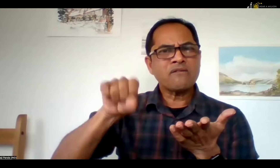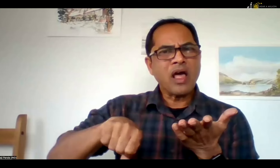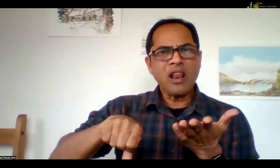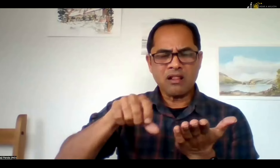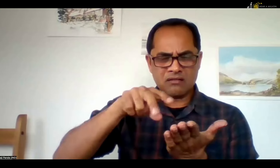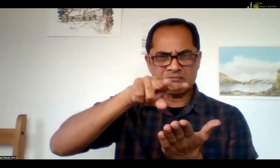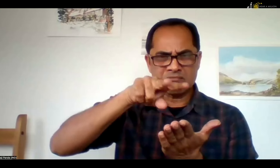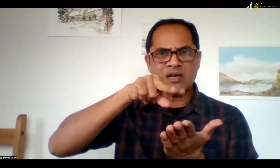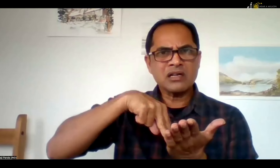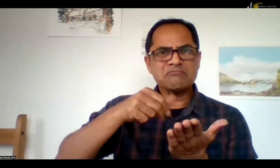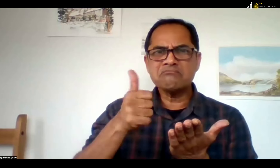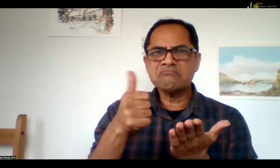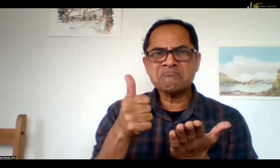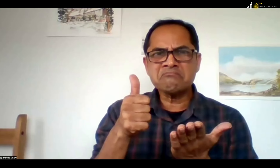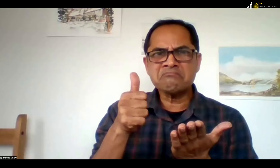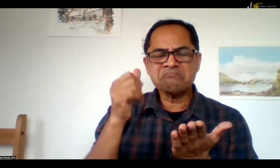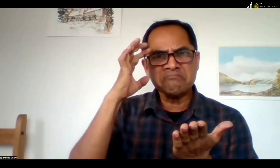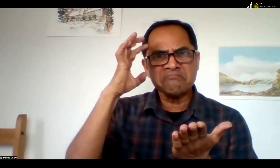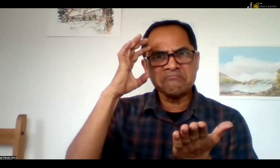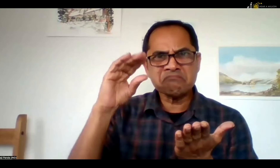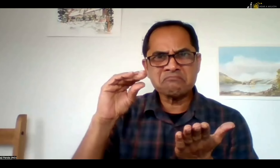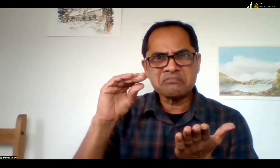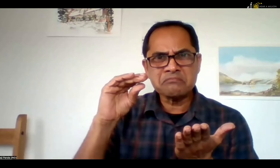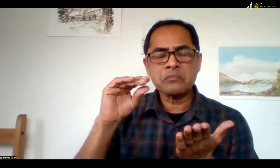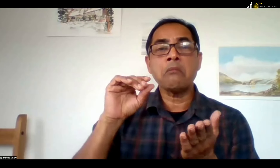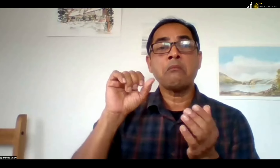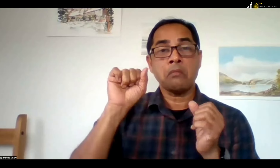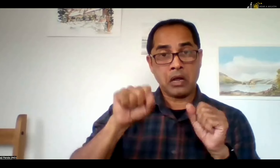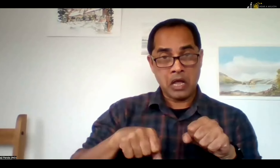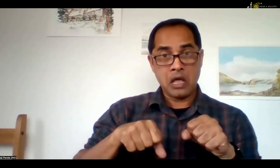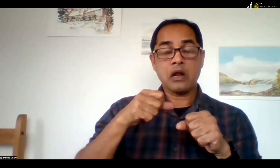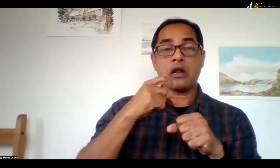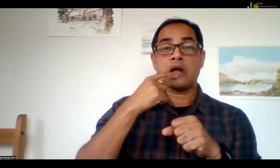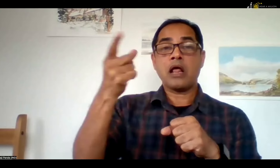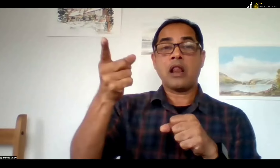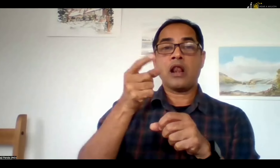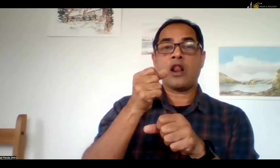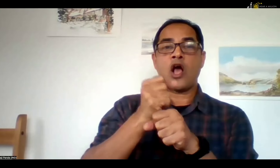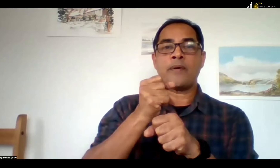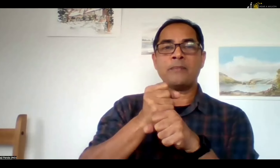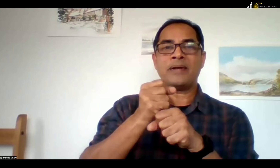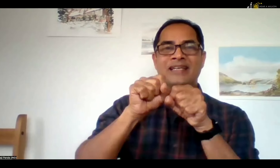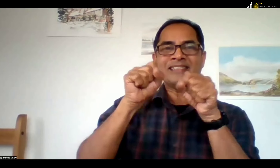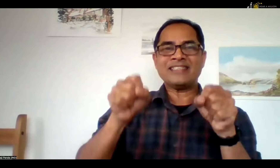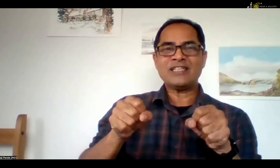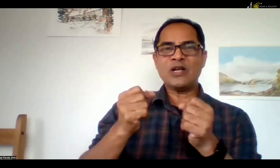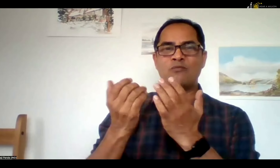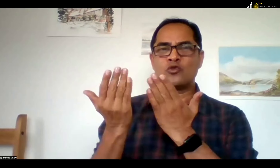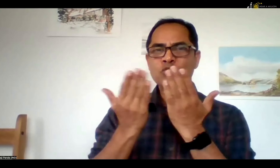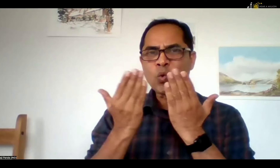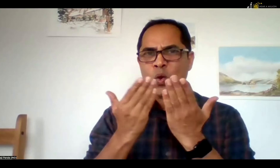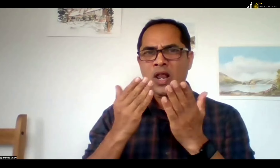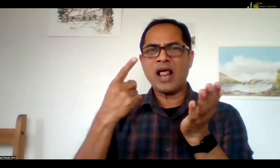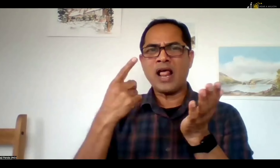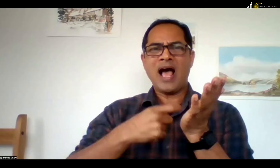Why aren't deaf people ourselves, who are, the literacy levels are not that great, the knowledge levels are not that